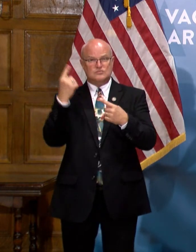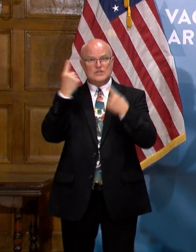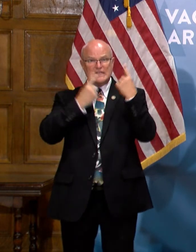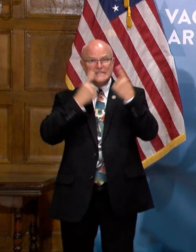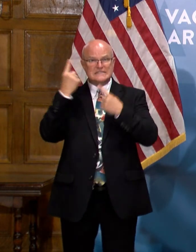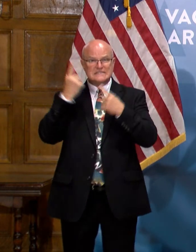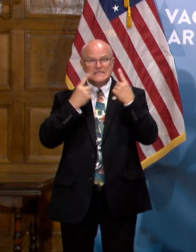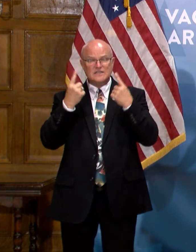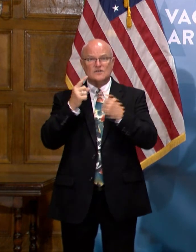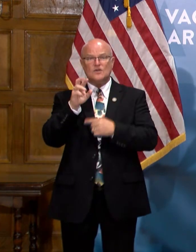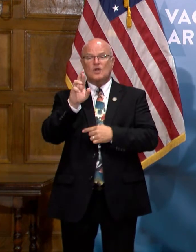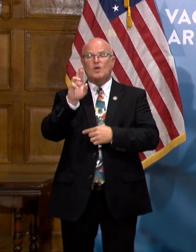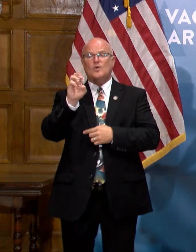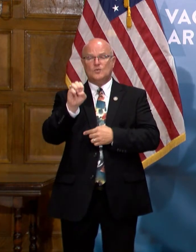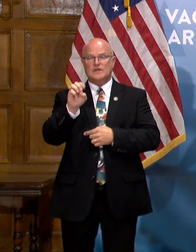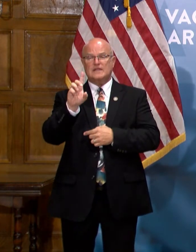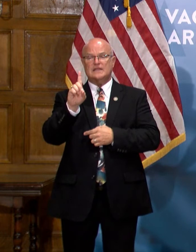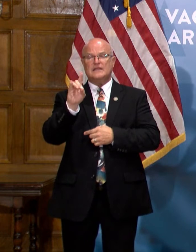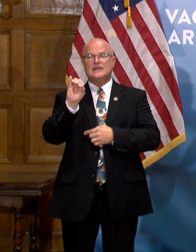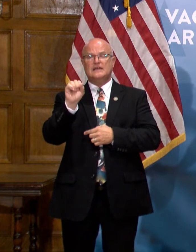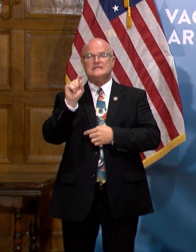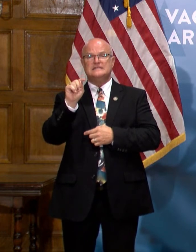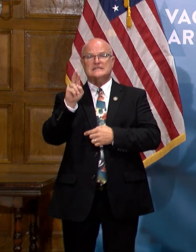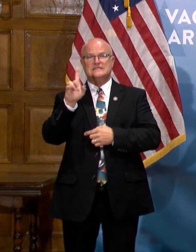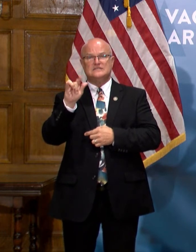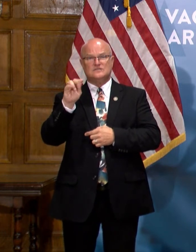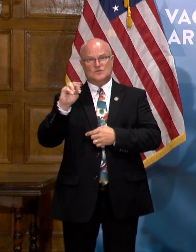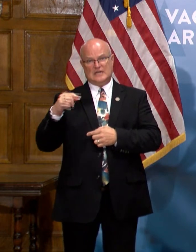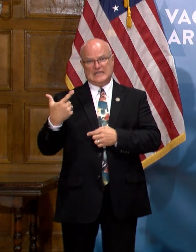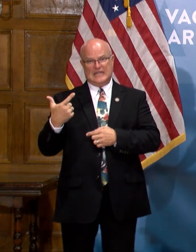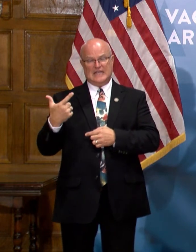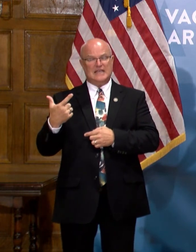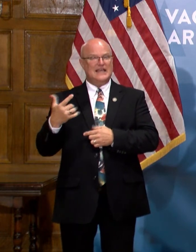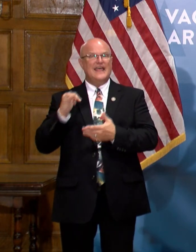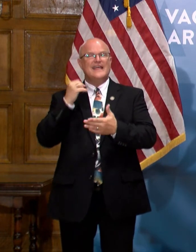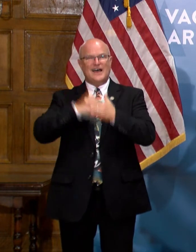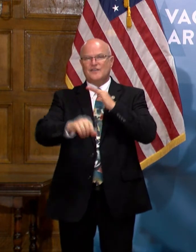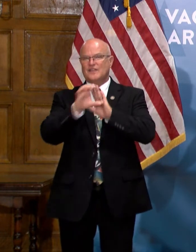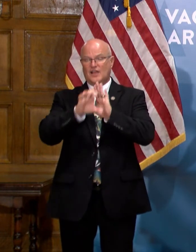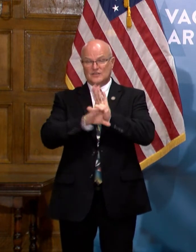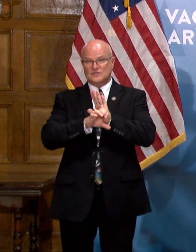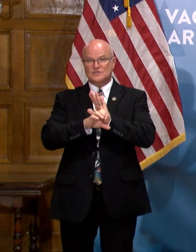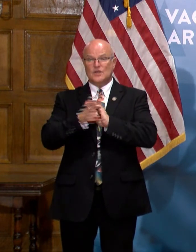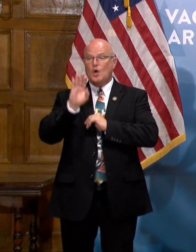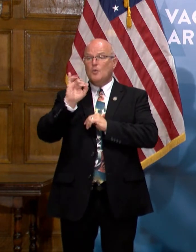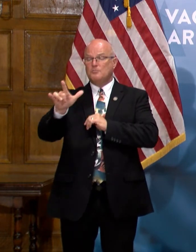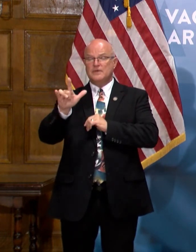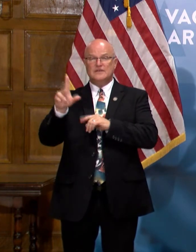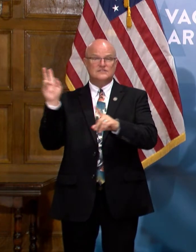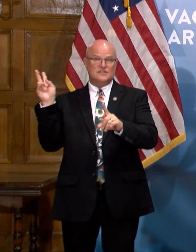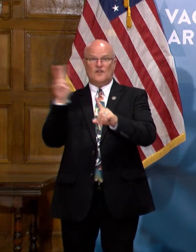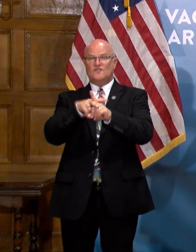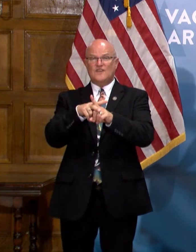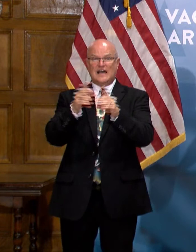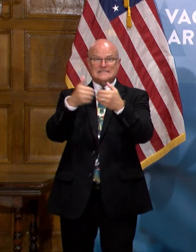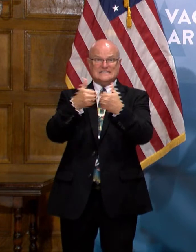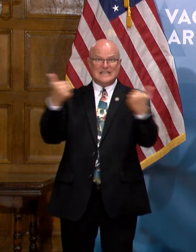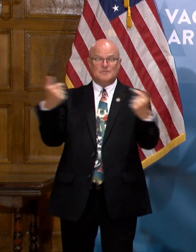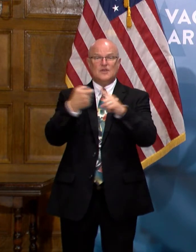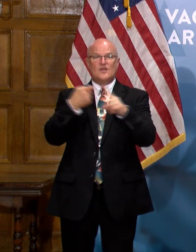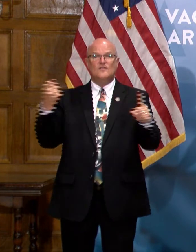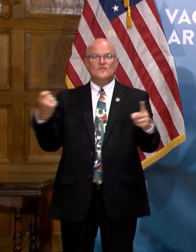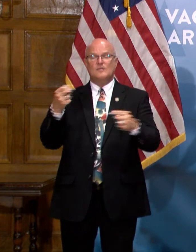consider redistricting matters. That's under our Constitution, so bills that are filed separately